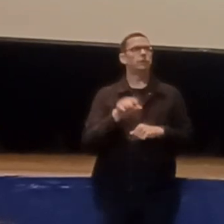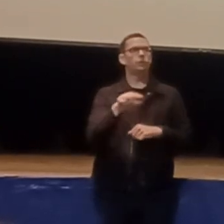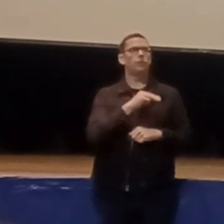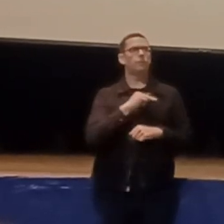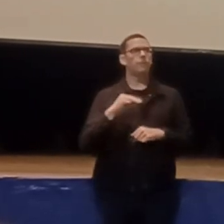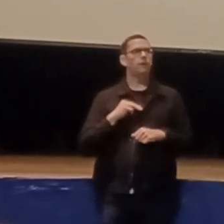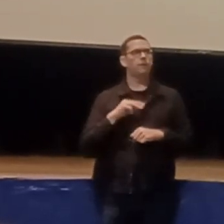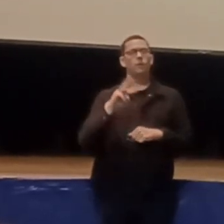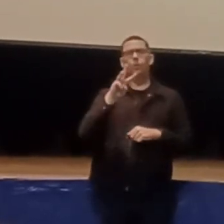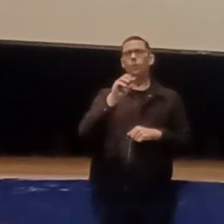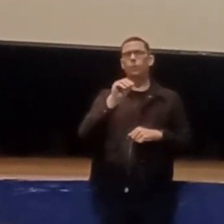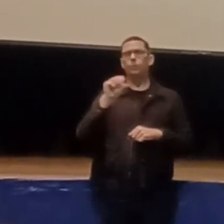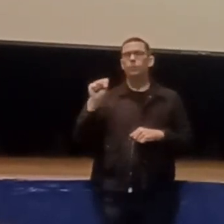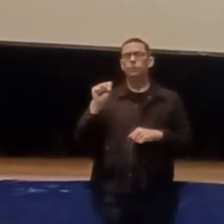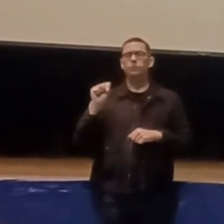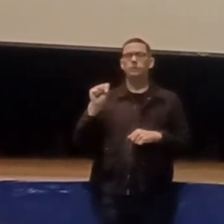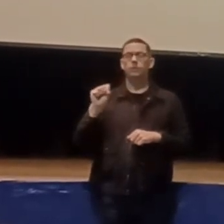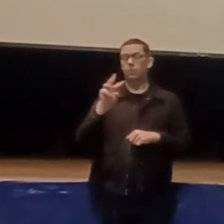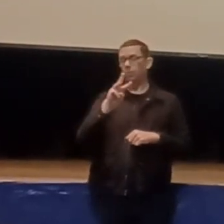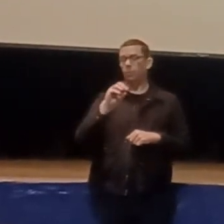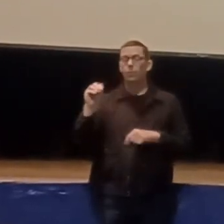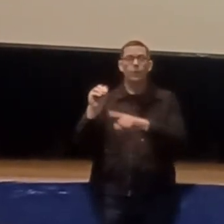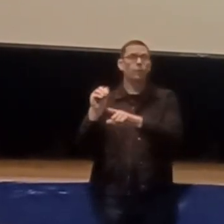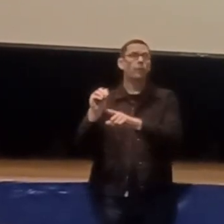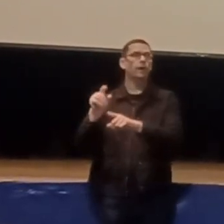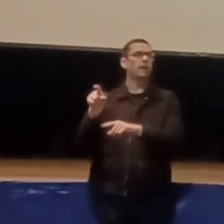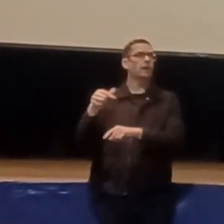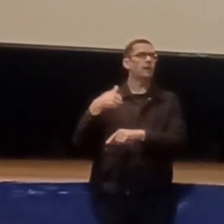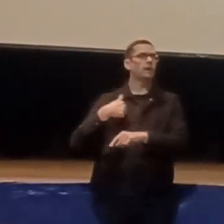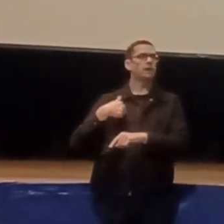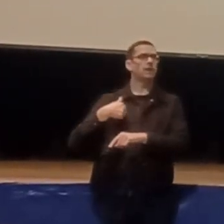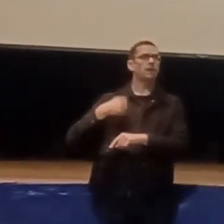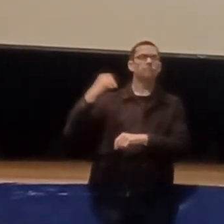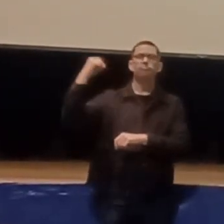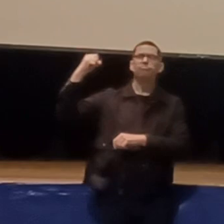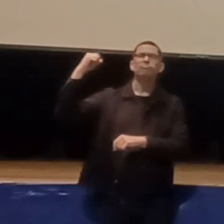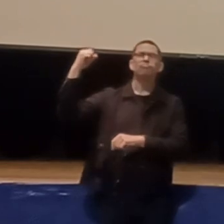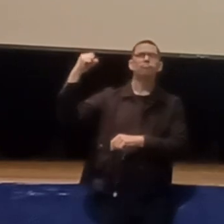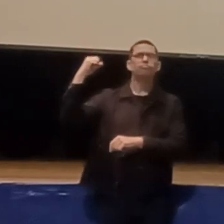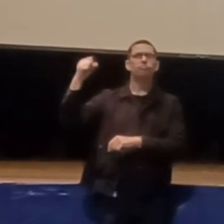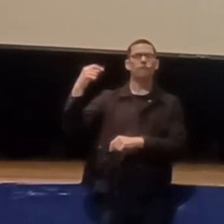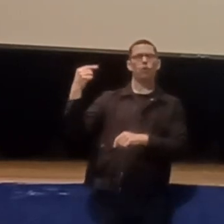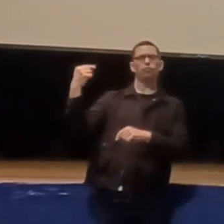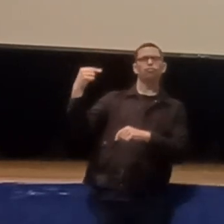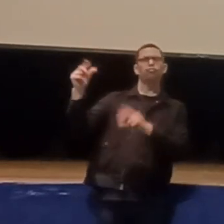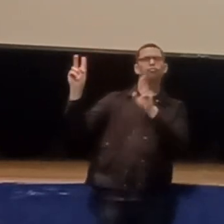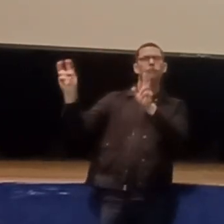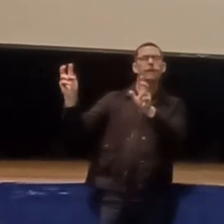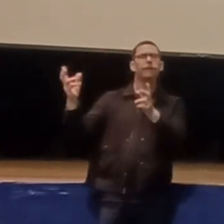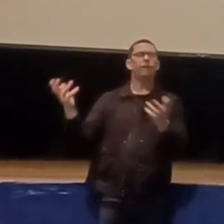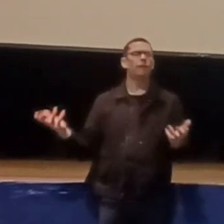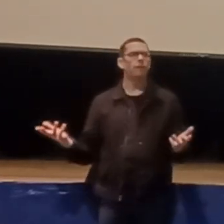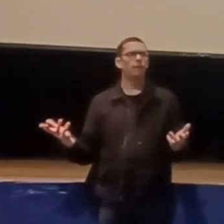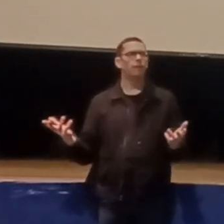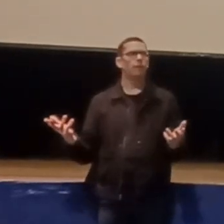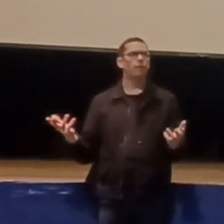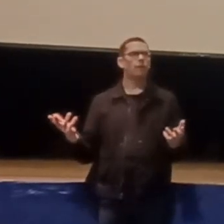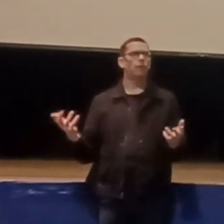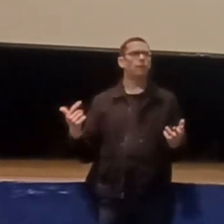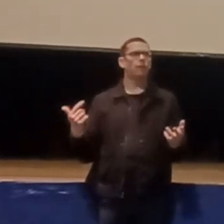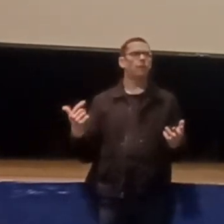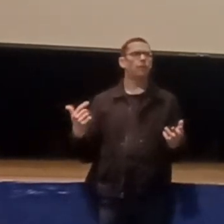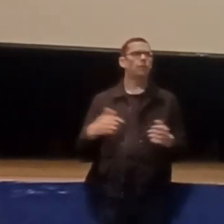WU's cabinet. WU has run on the platform of being green. Why? We are not in climate change